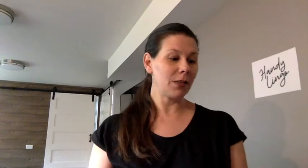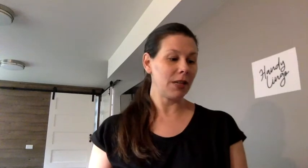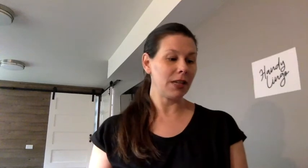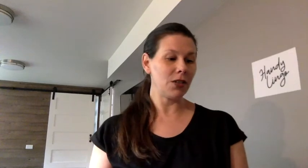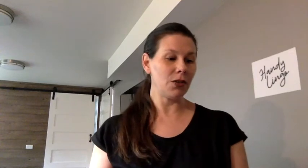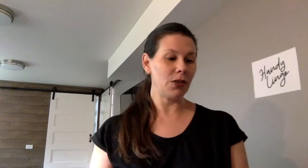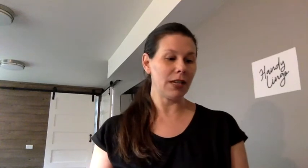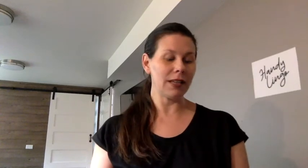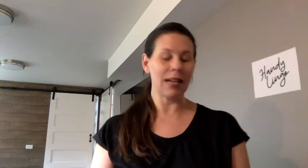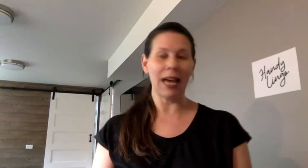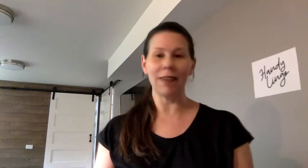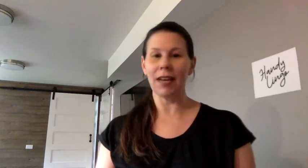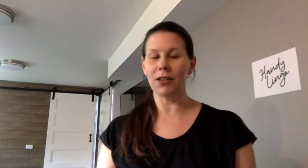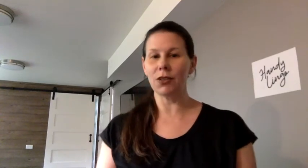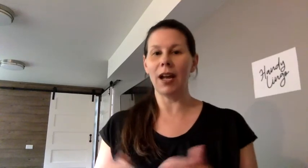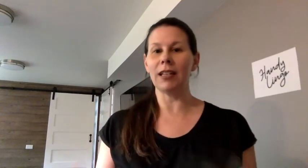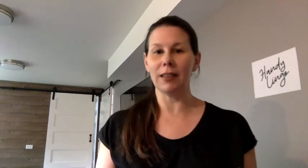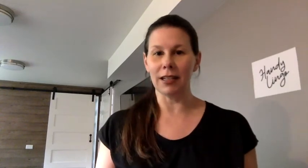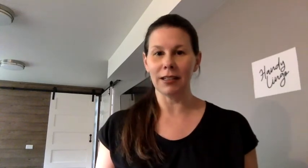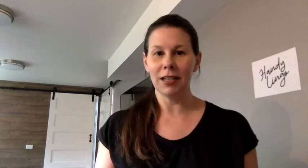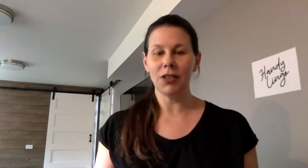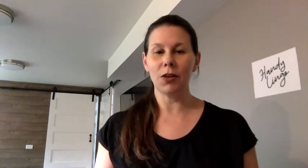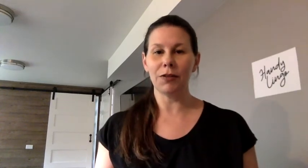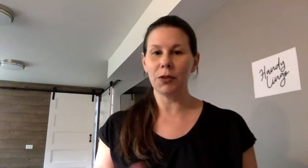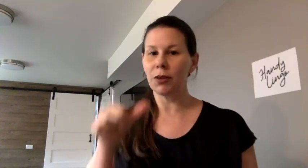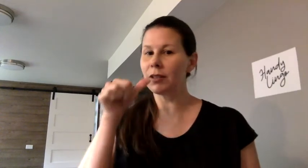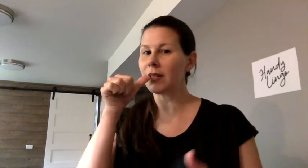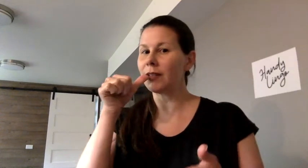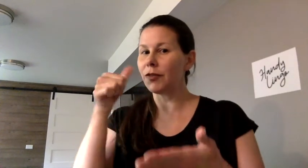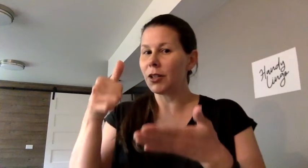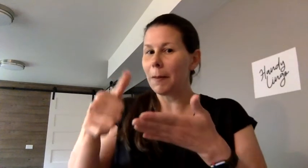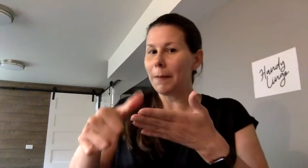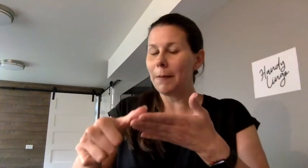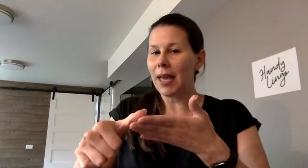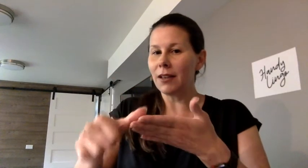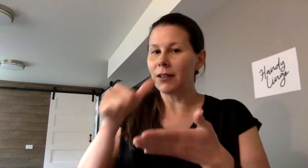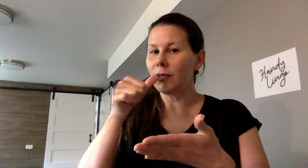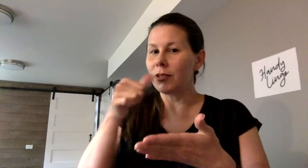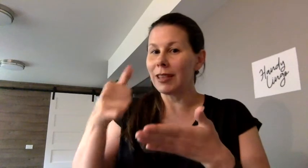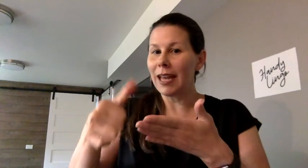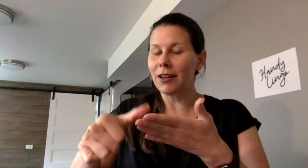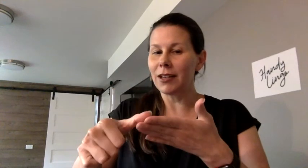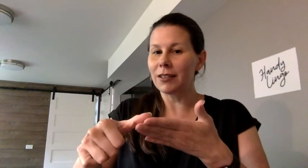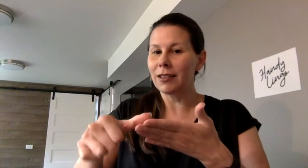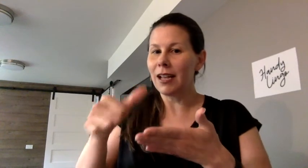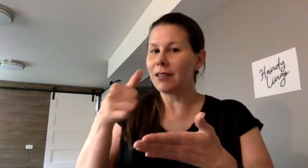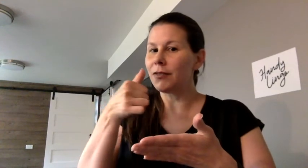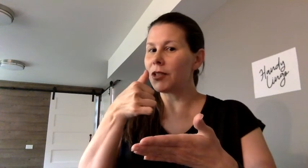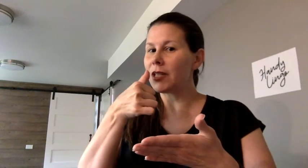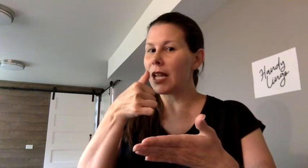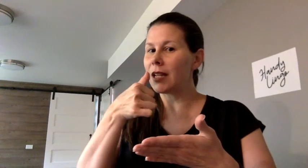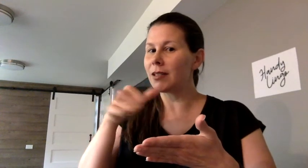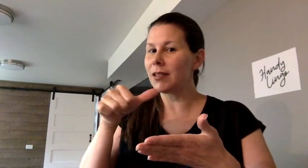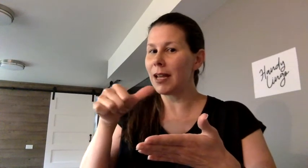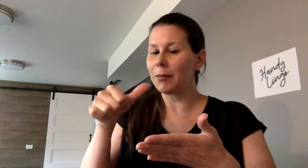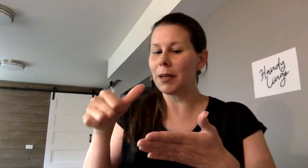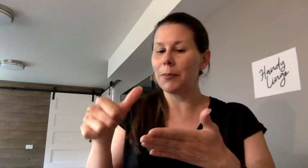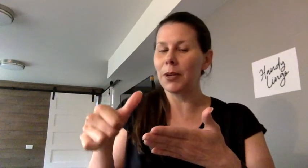can do is add that to anything. So if you know the sign for mail or letter, as if you're taking a stamp and putting it